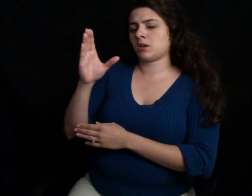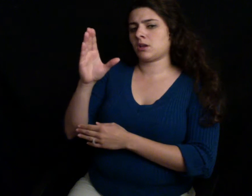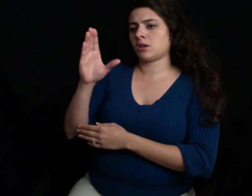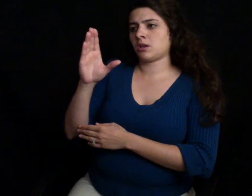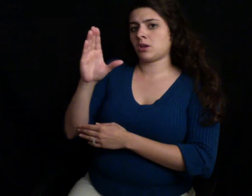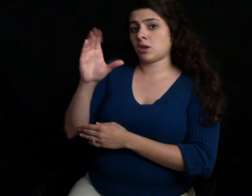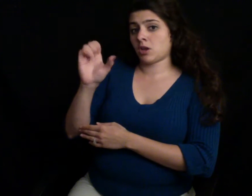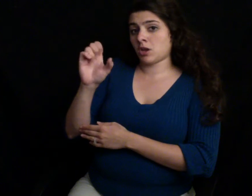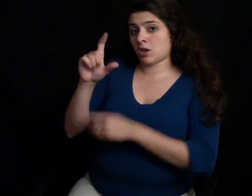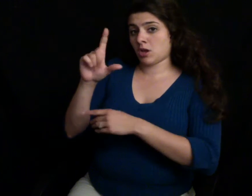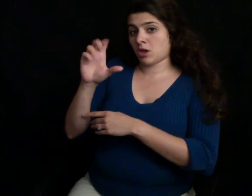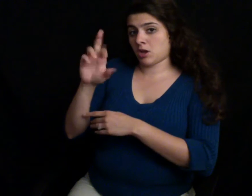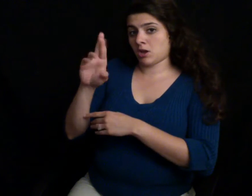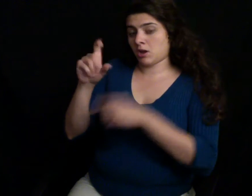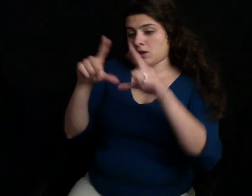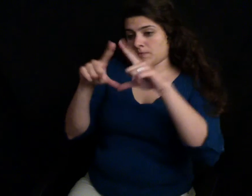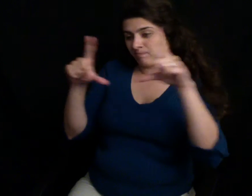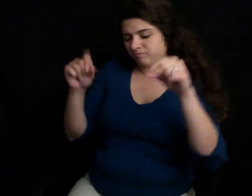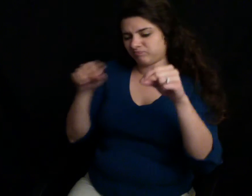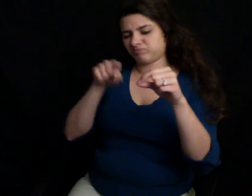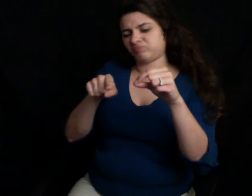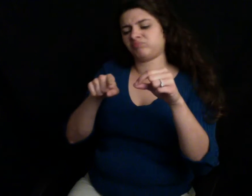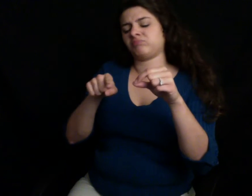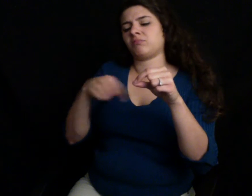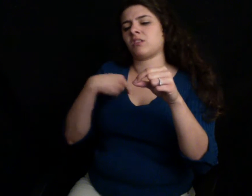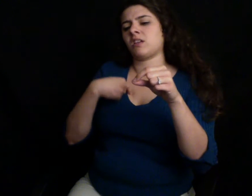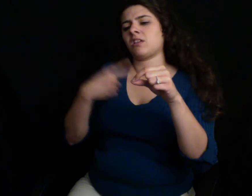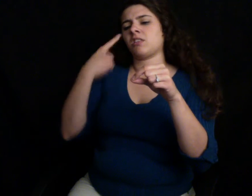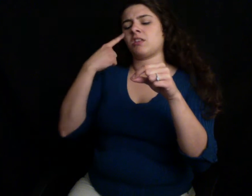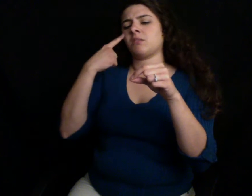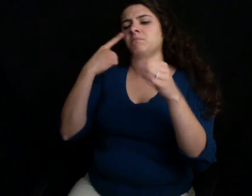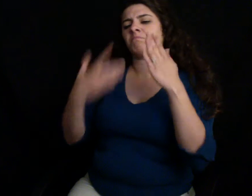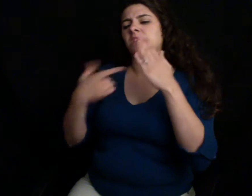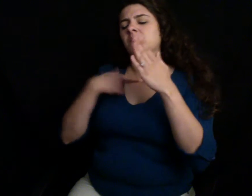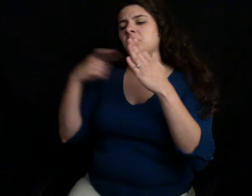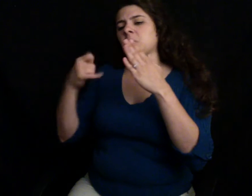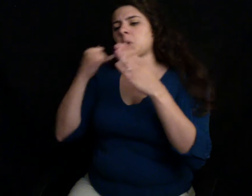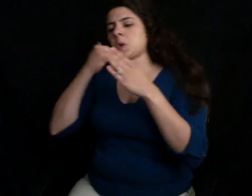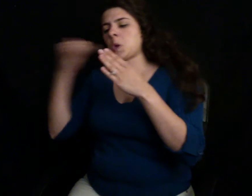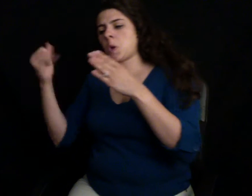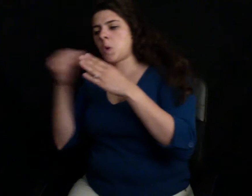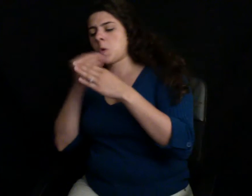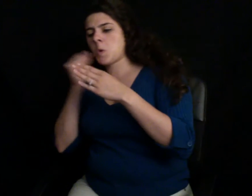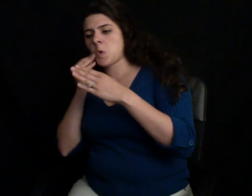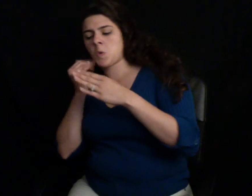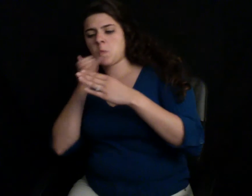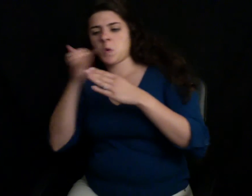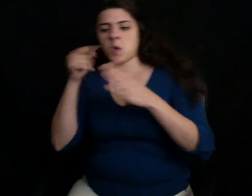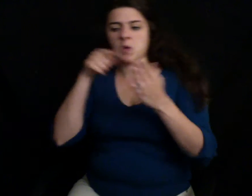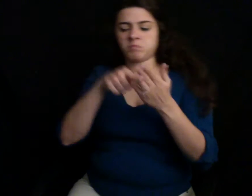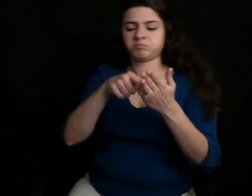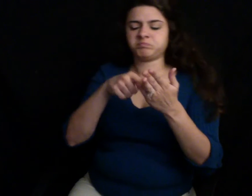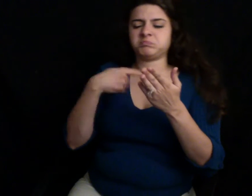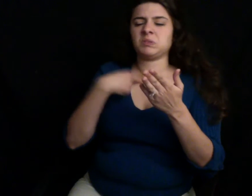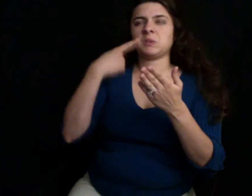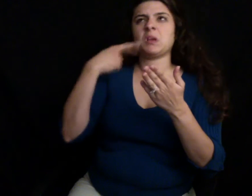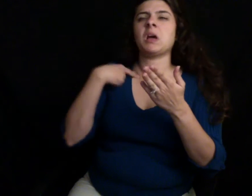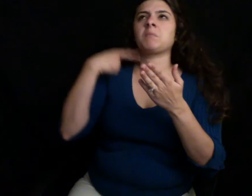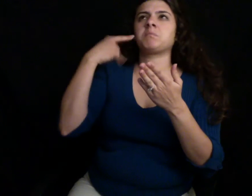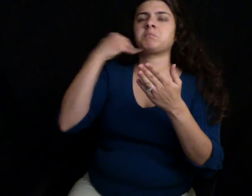being the, stubborn dude that I am, I called the person on the card. This girl answers the phone. She was an assistant to this guy named Jonathan. She's like, oh